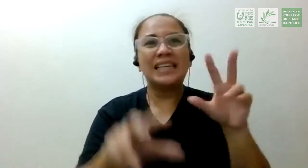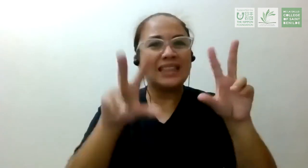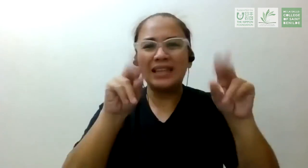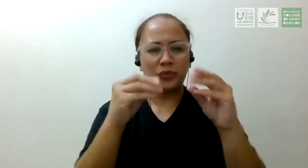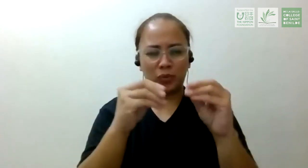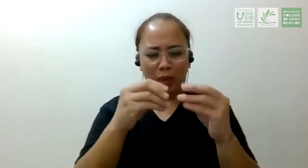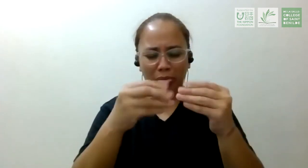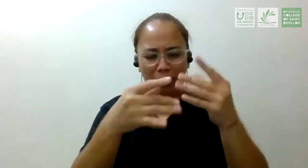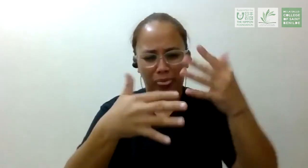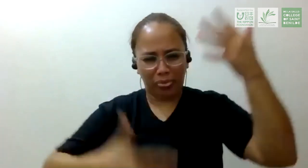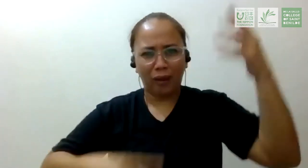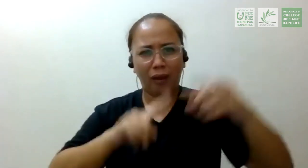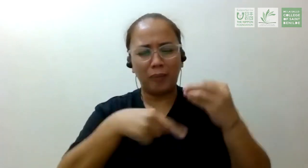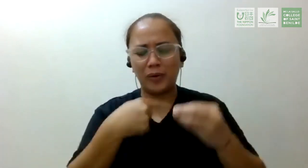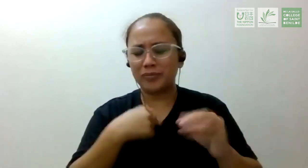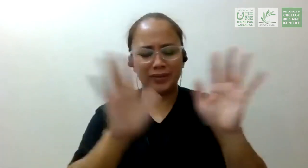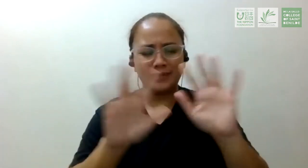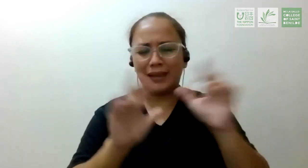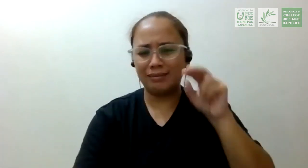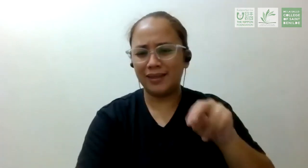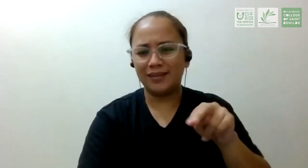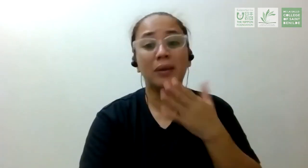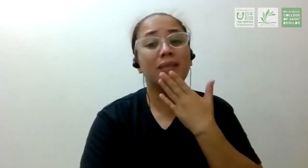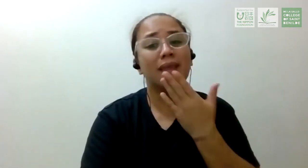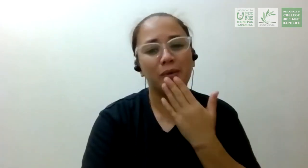much. Okay, but thank you.